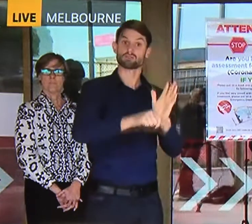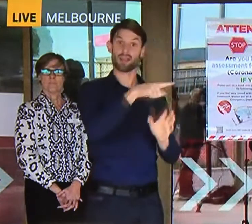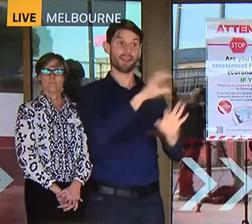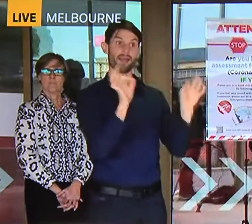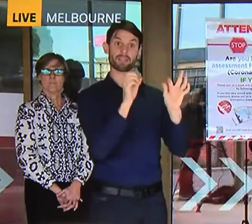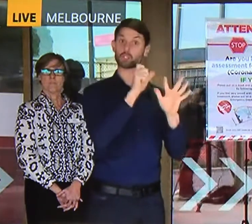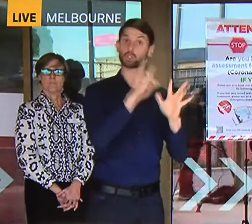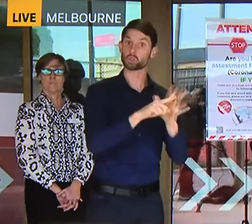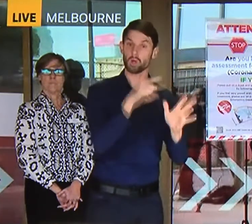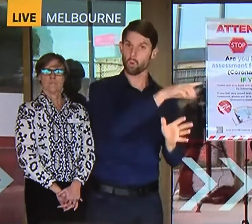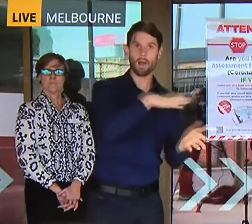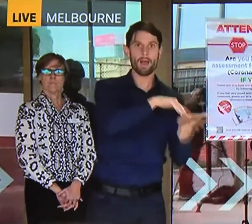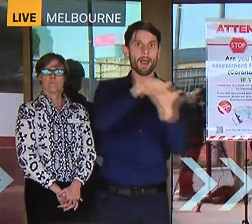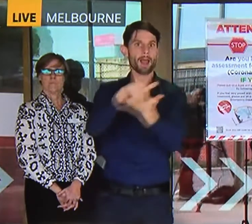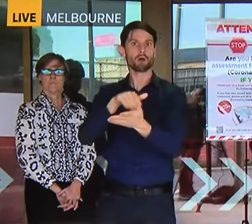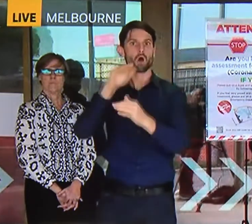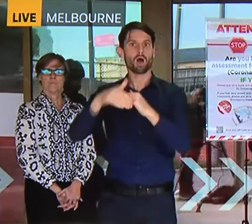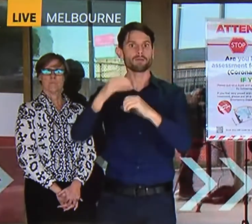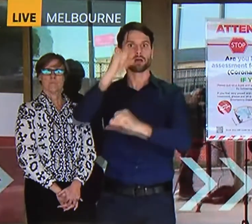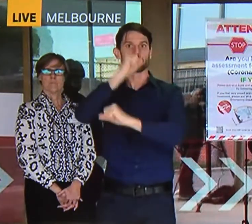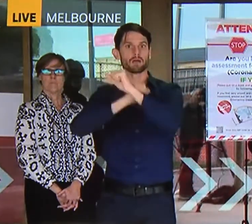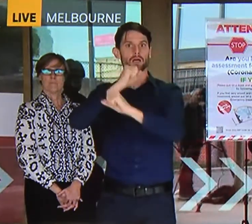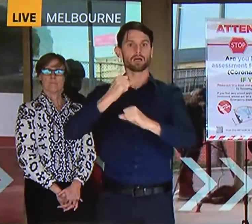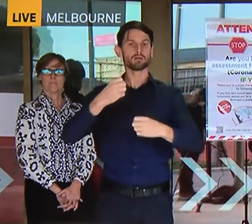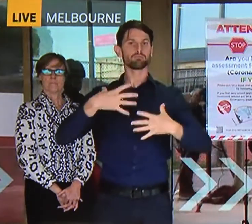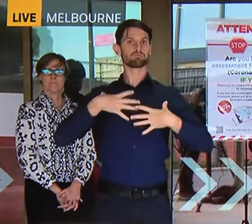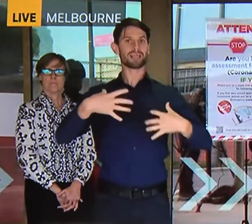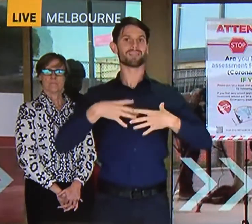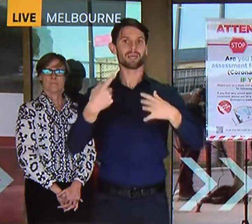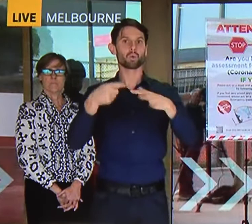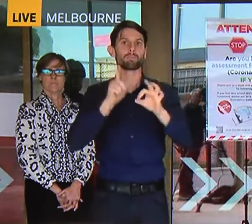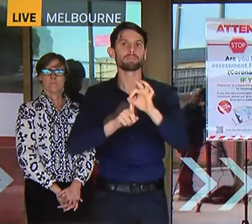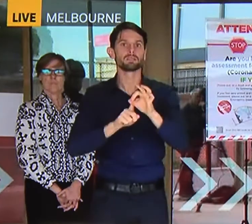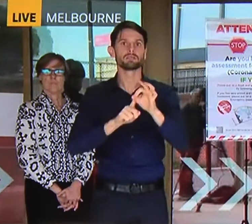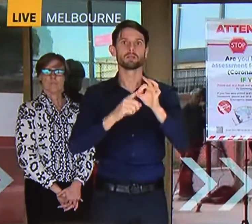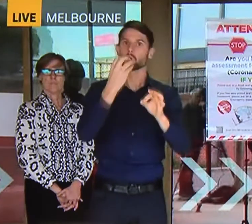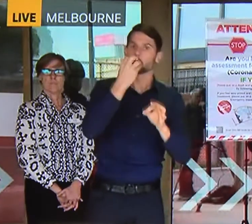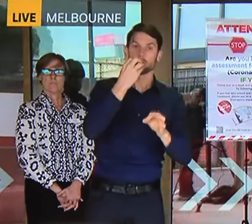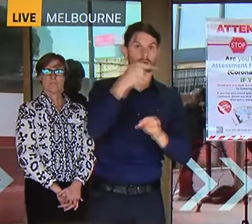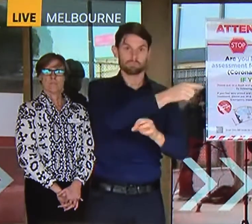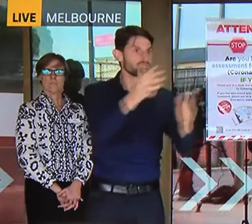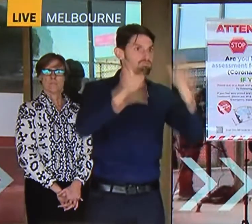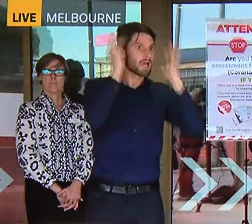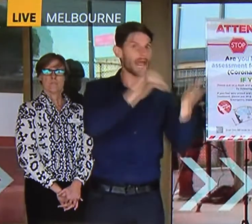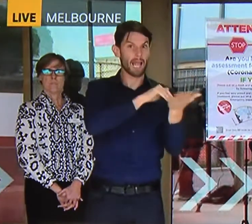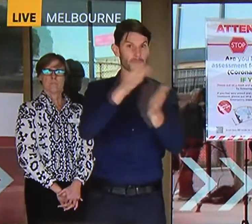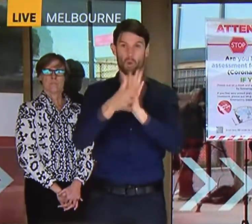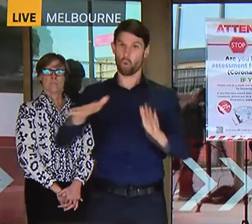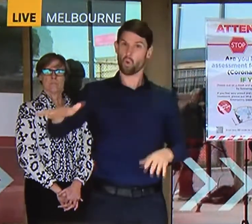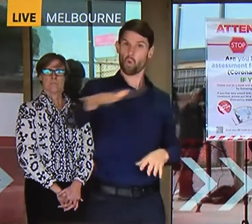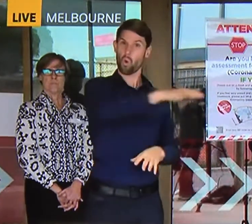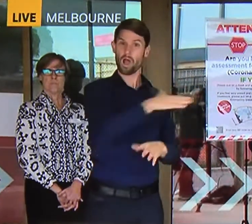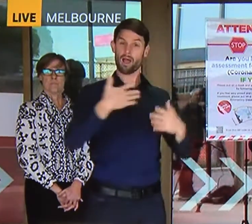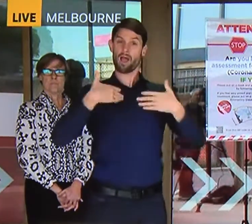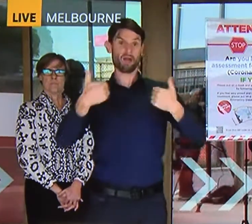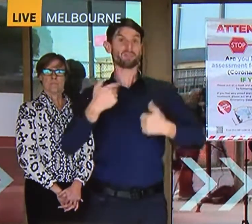into maintaining ventilator capacity and to assisting. And they are now working with the medical experts on